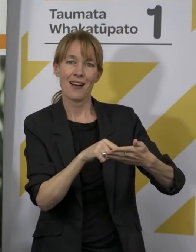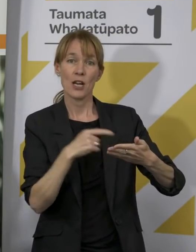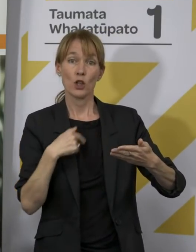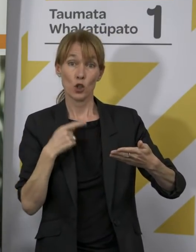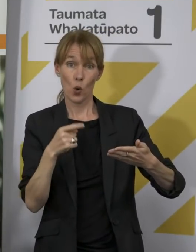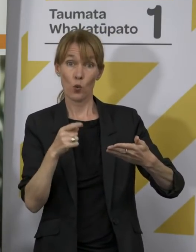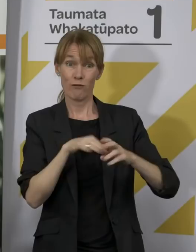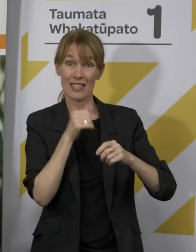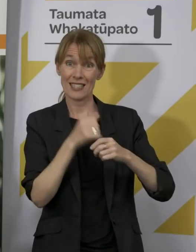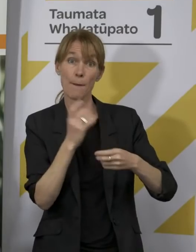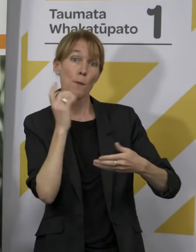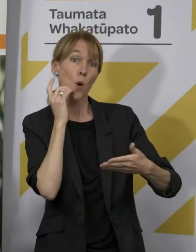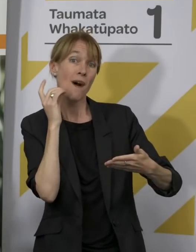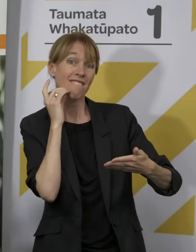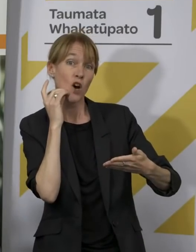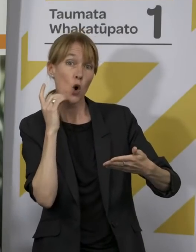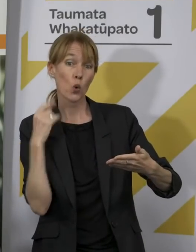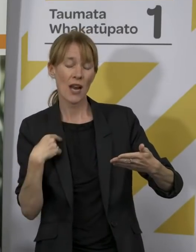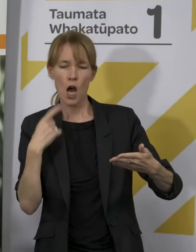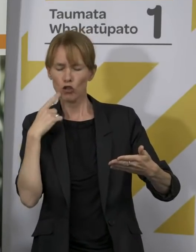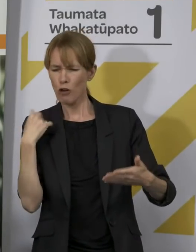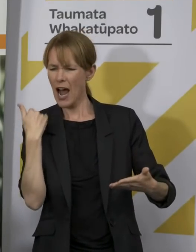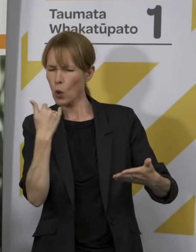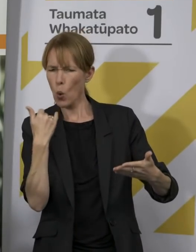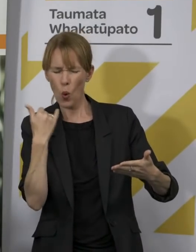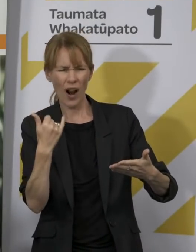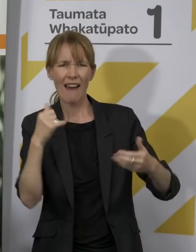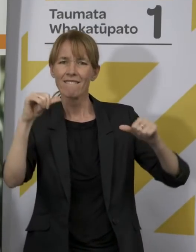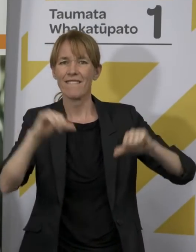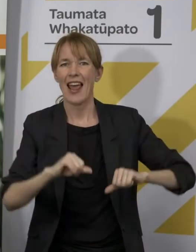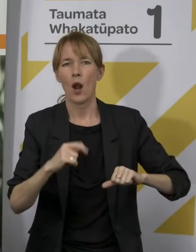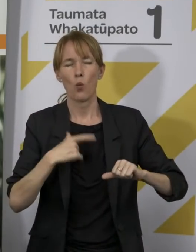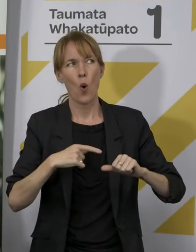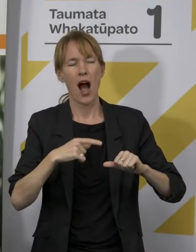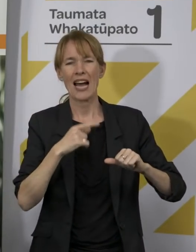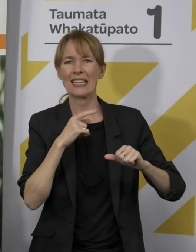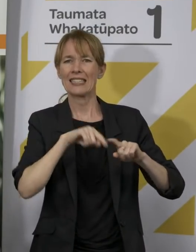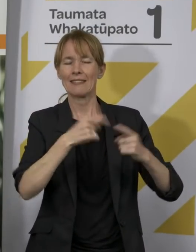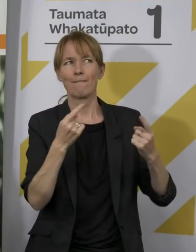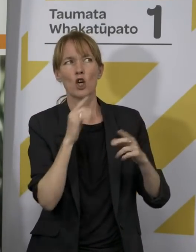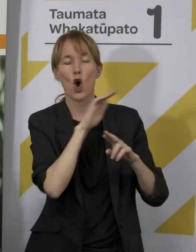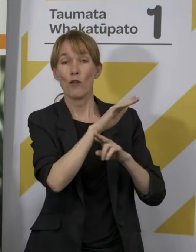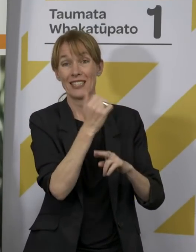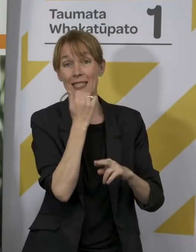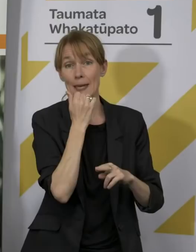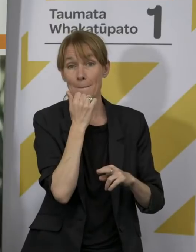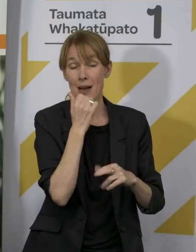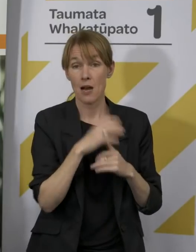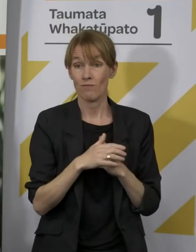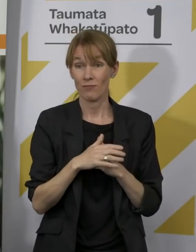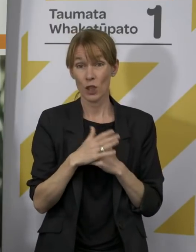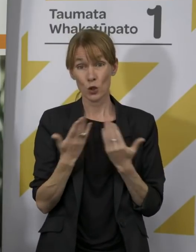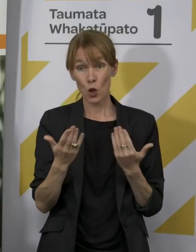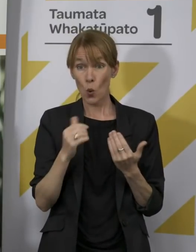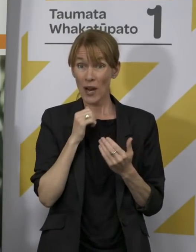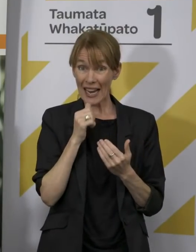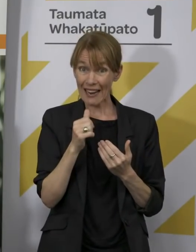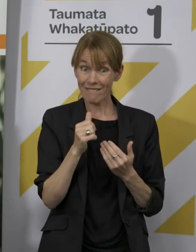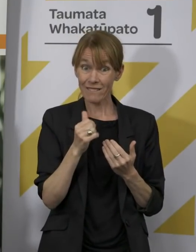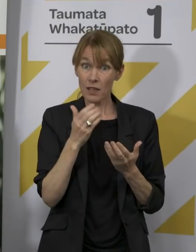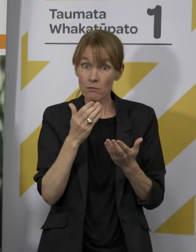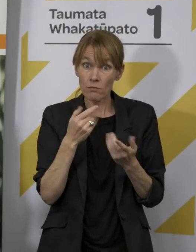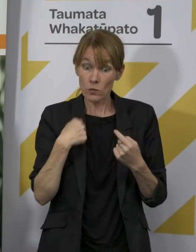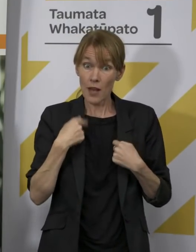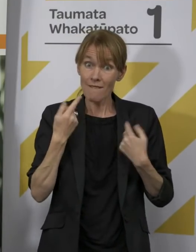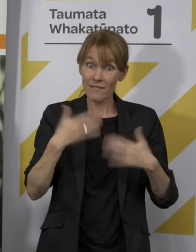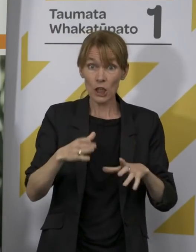go through. But if anybody in that group hasn't yet been contacted, then I'm asking them, as I did yesterday, there's a dedicated